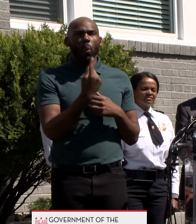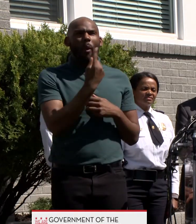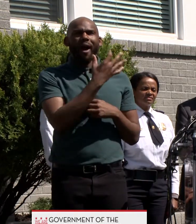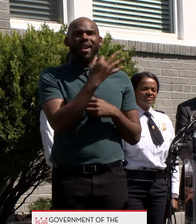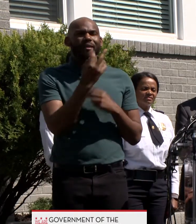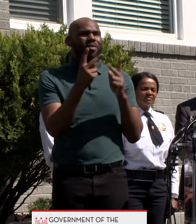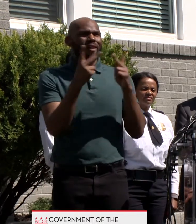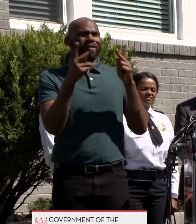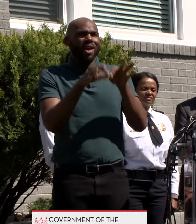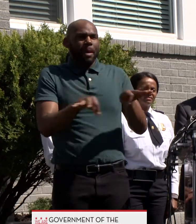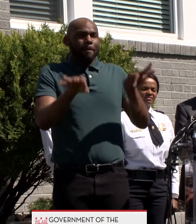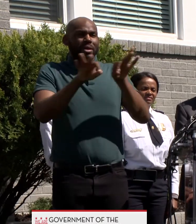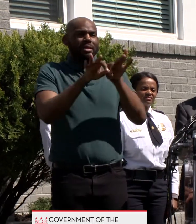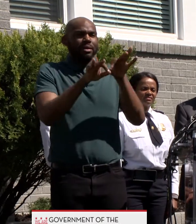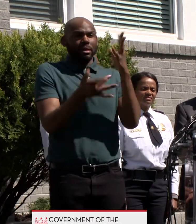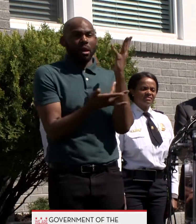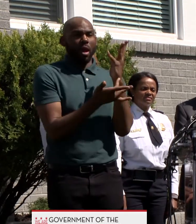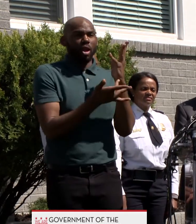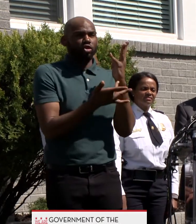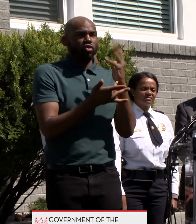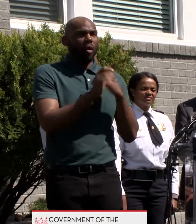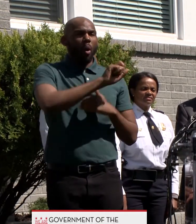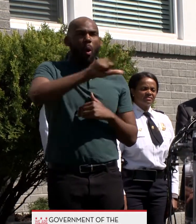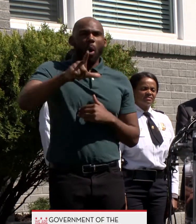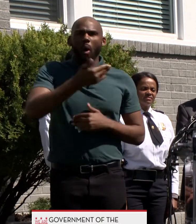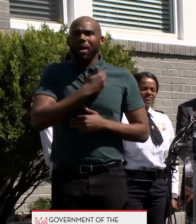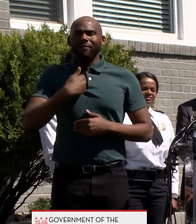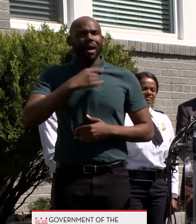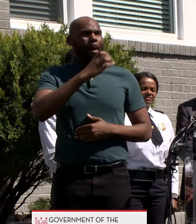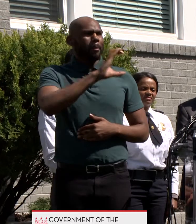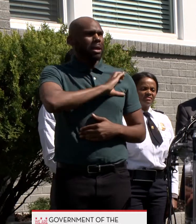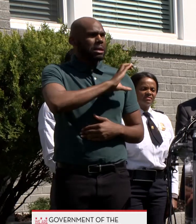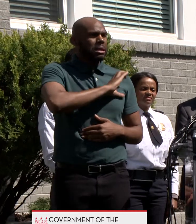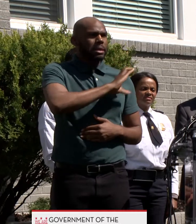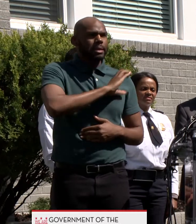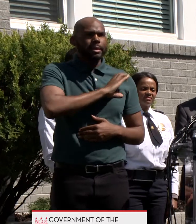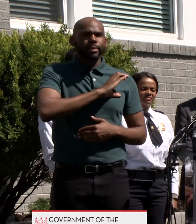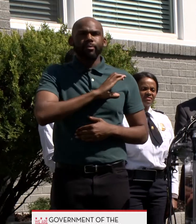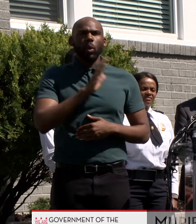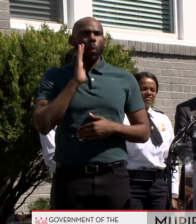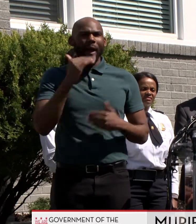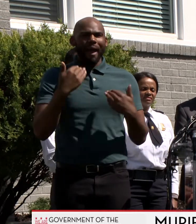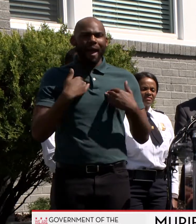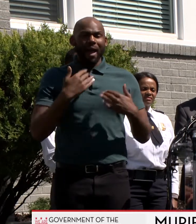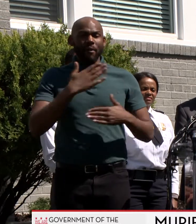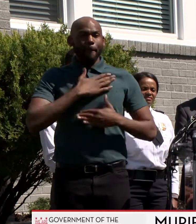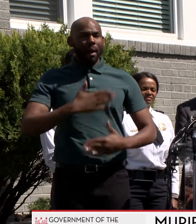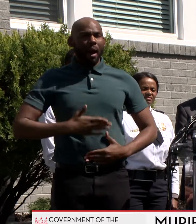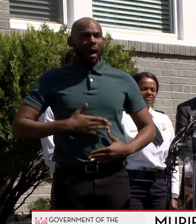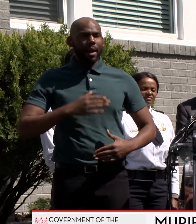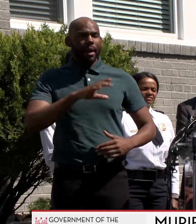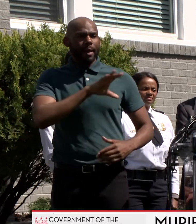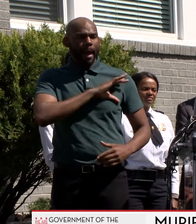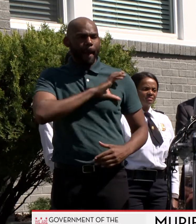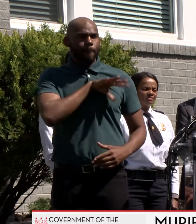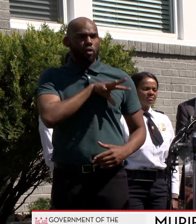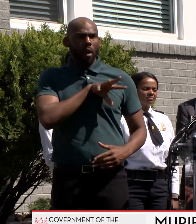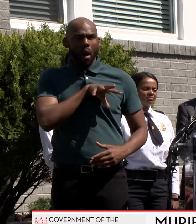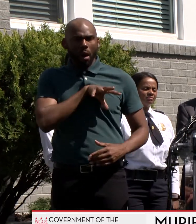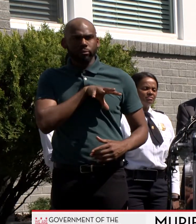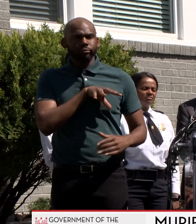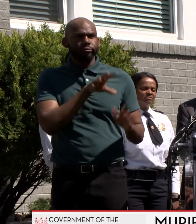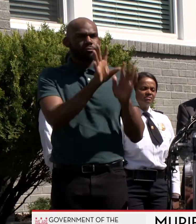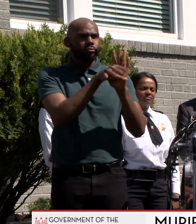very key piece of technology, that all of our patrol officers would be equipped with body-worn cameras. We looked